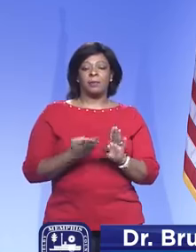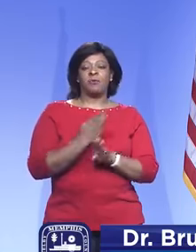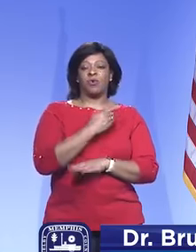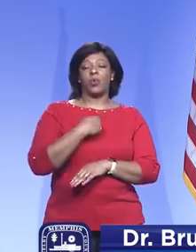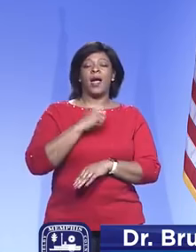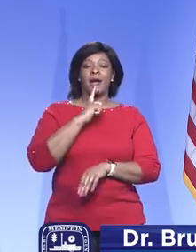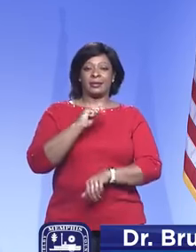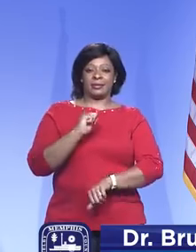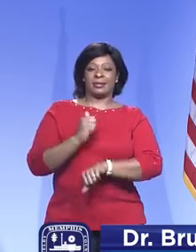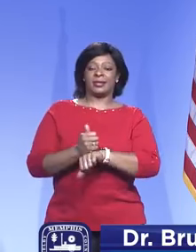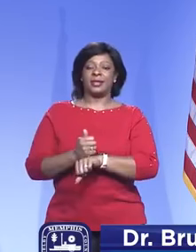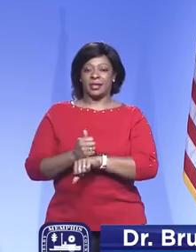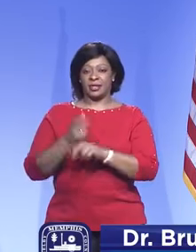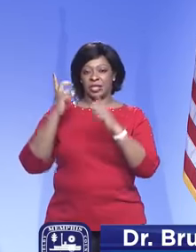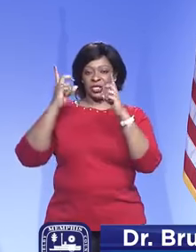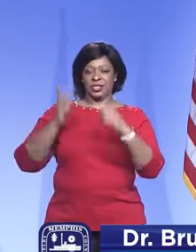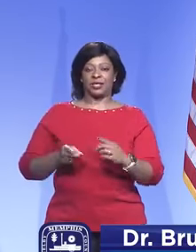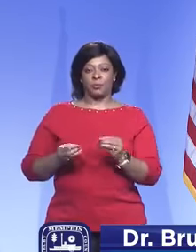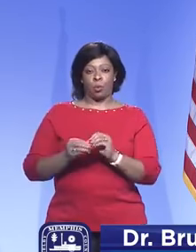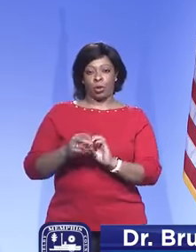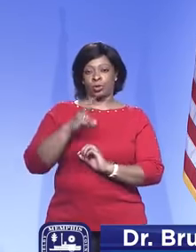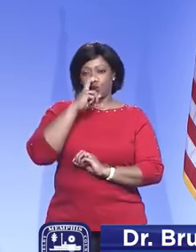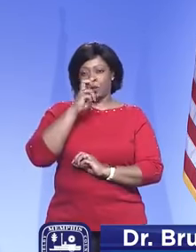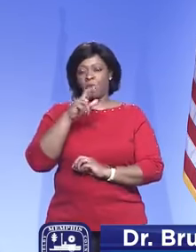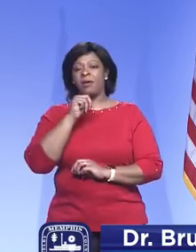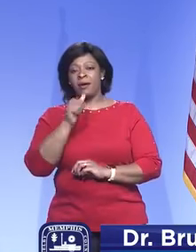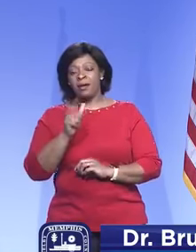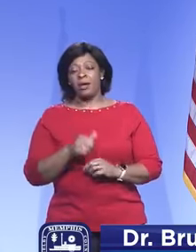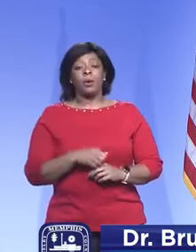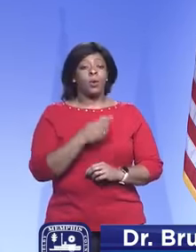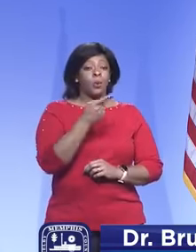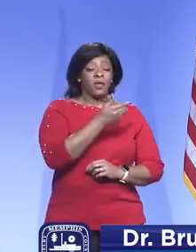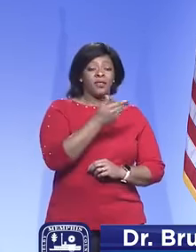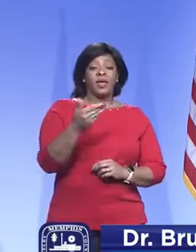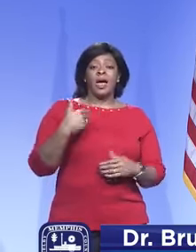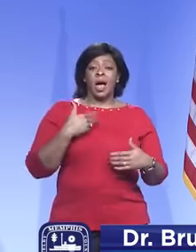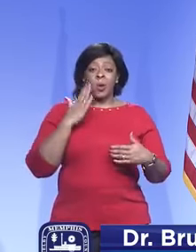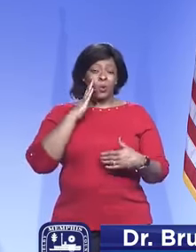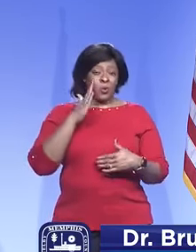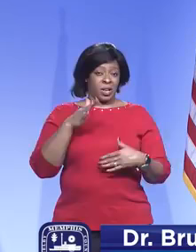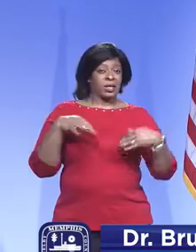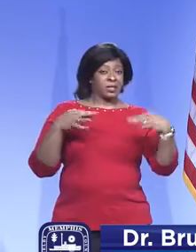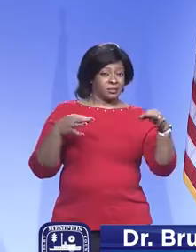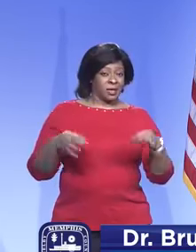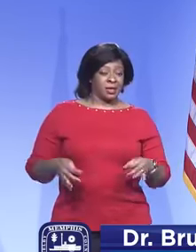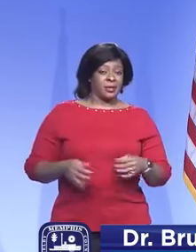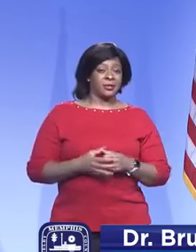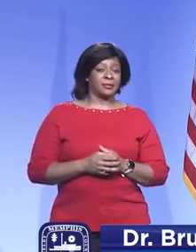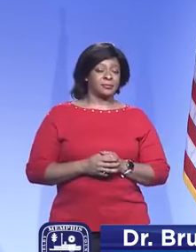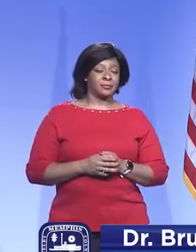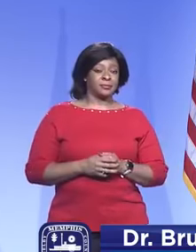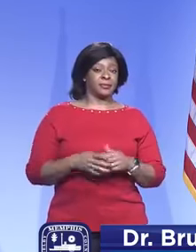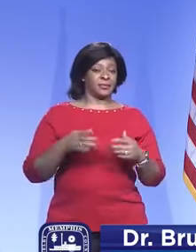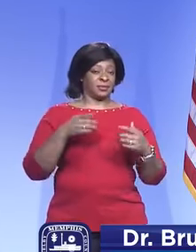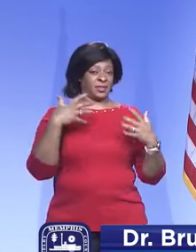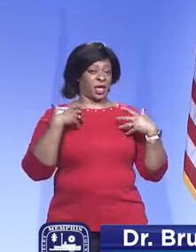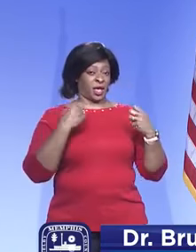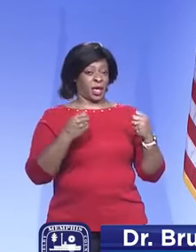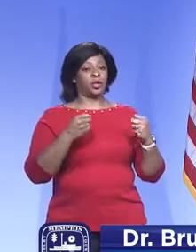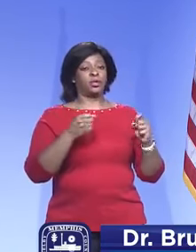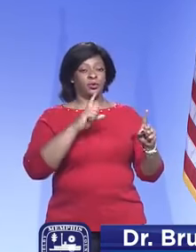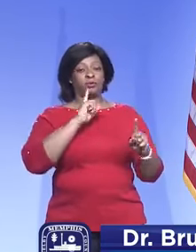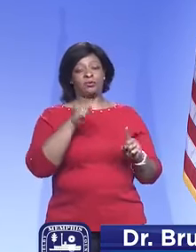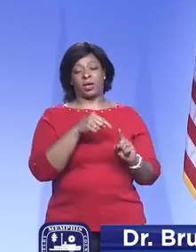we make that decision. One thing I would say in terms of health directive, we